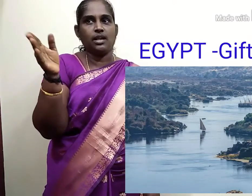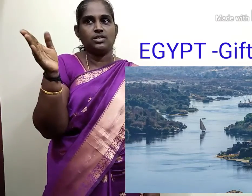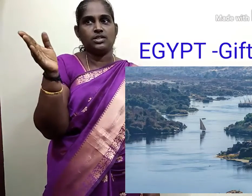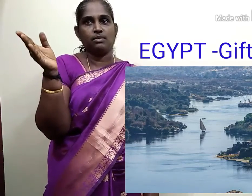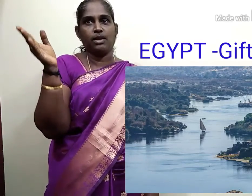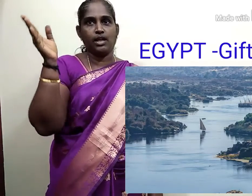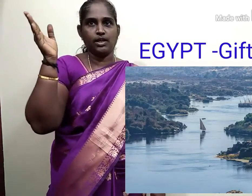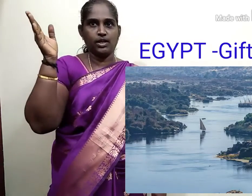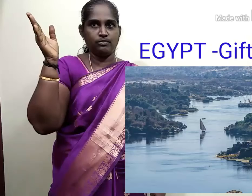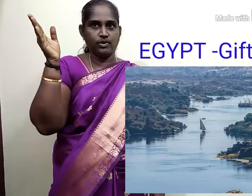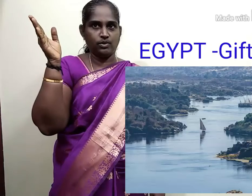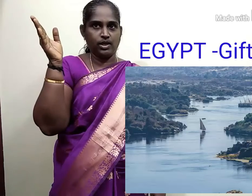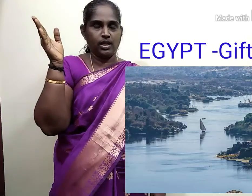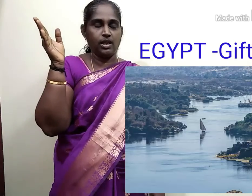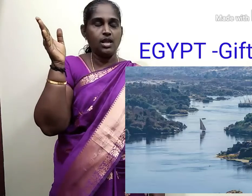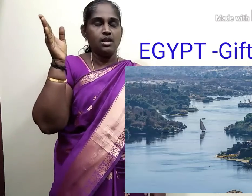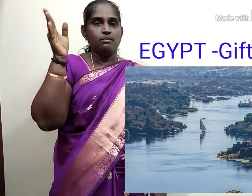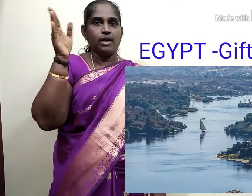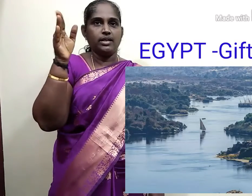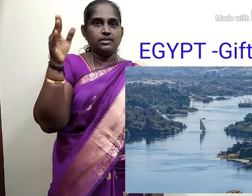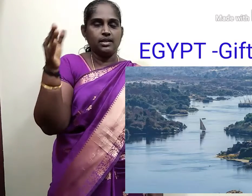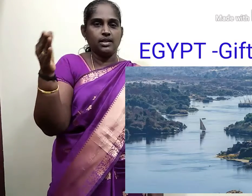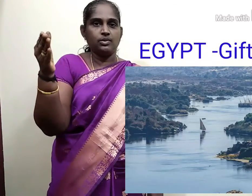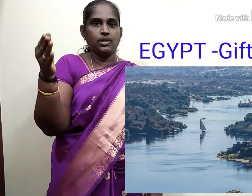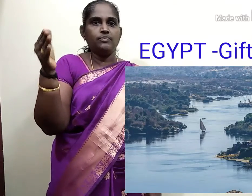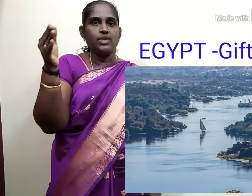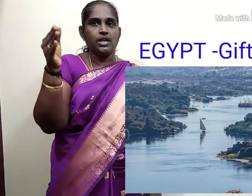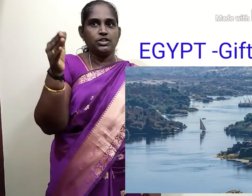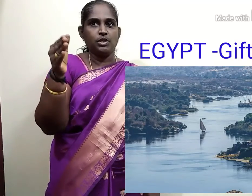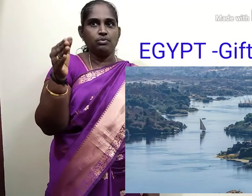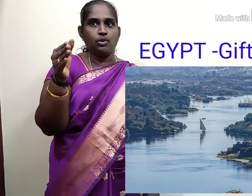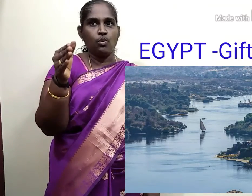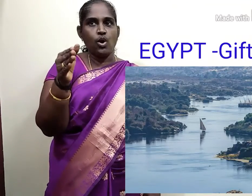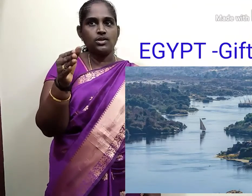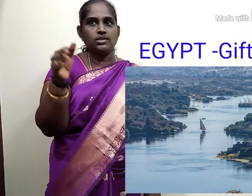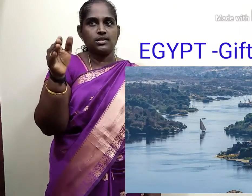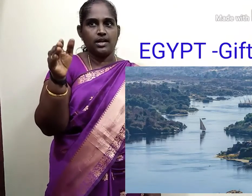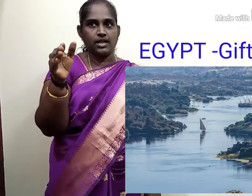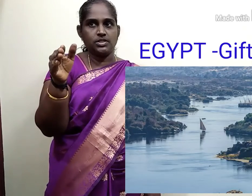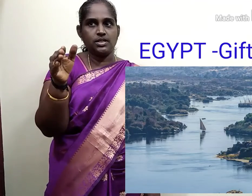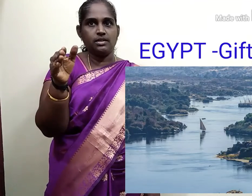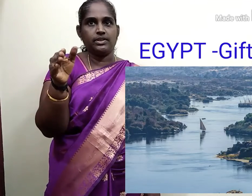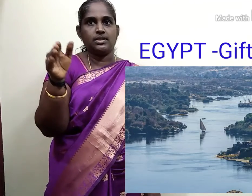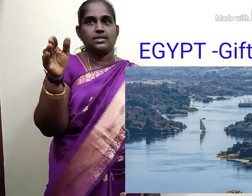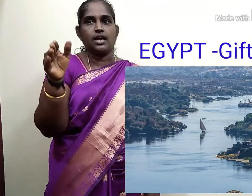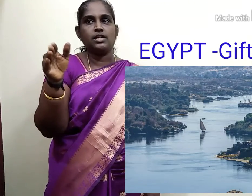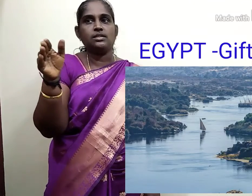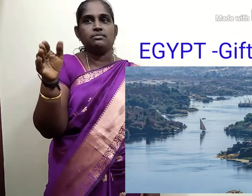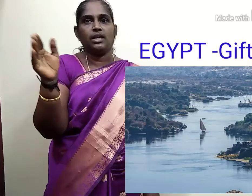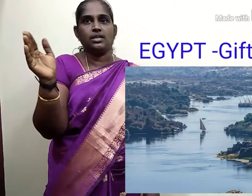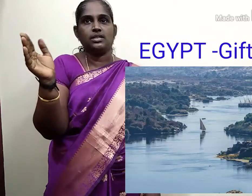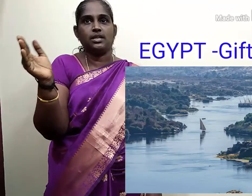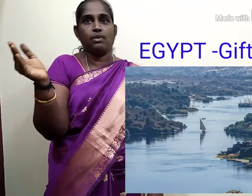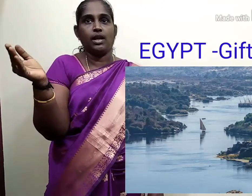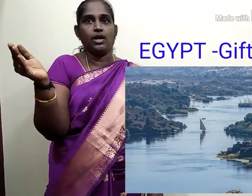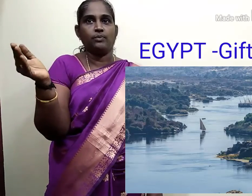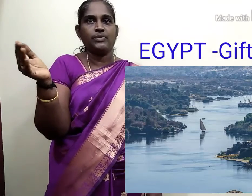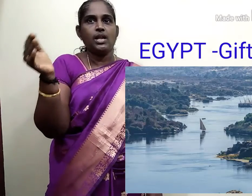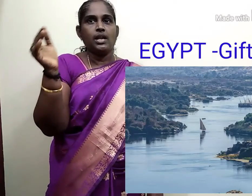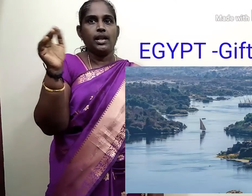age Tamilagam. Okay, by sea route, Egypt was connected with the Sangam age Tamilagam.